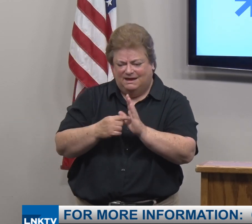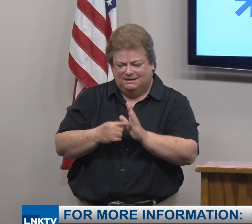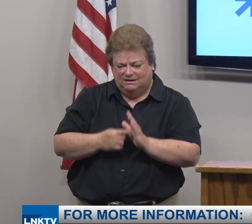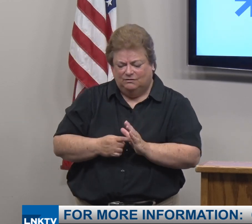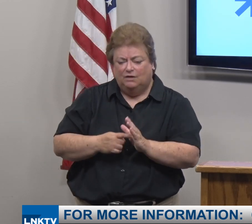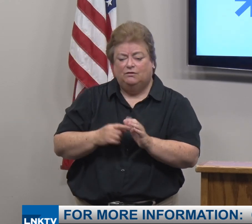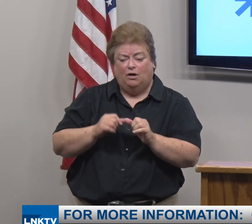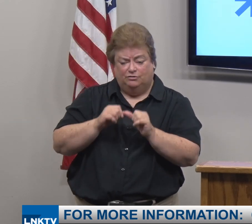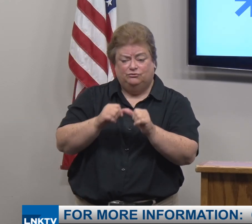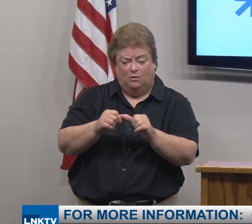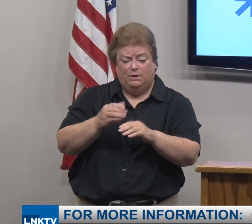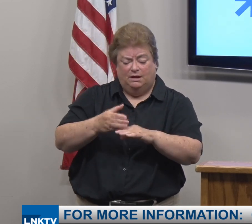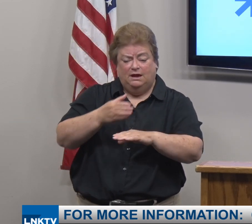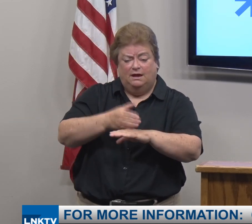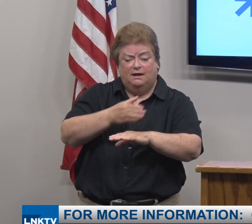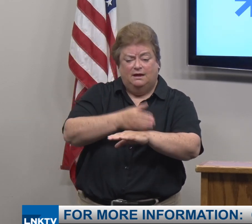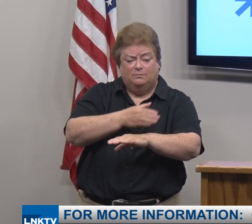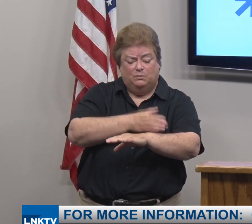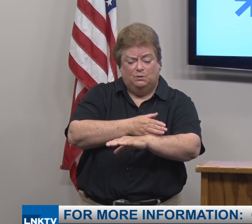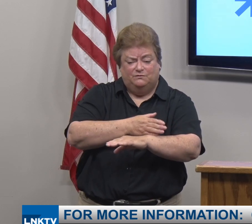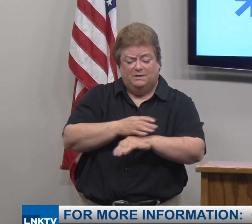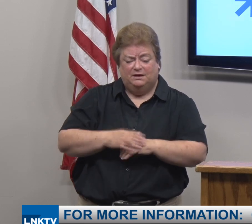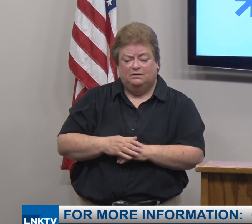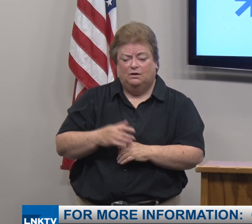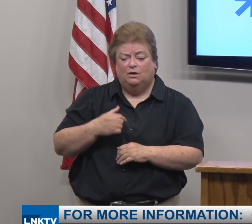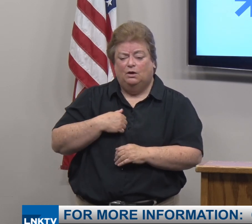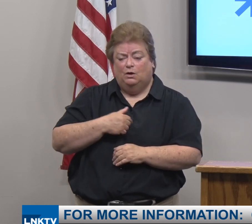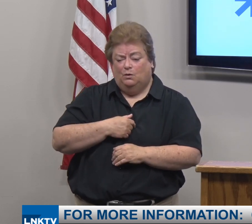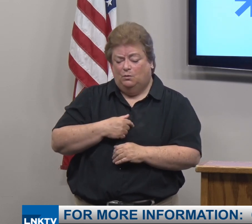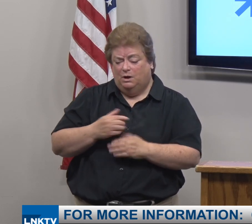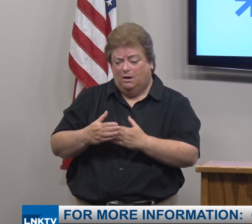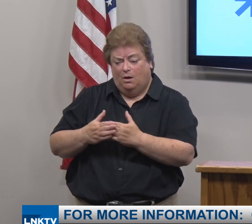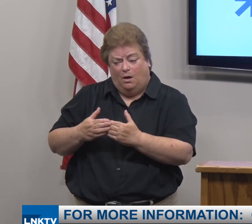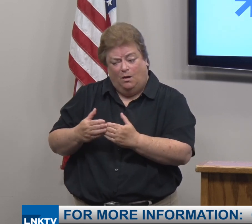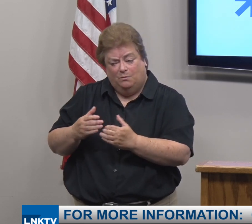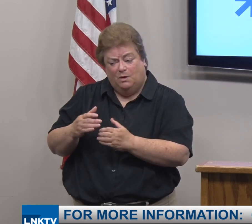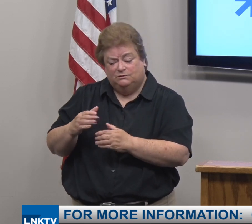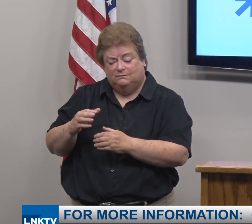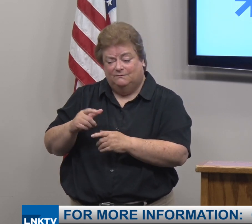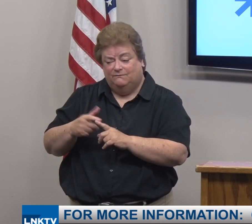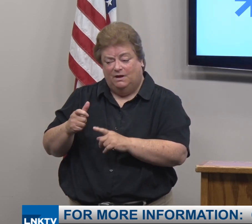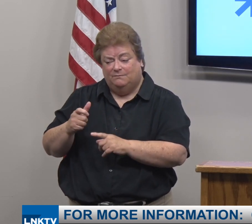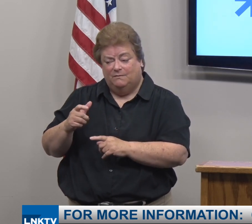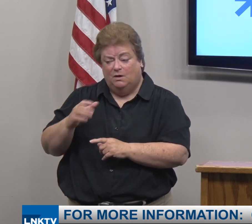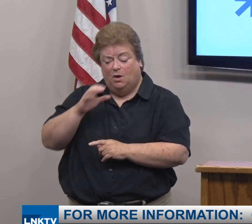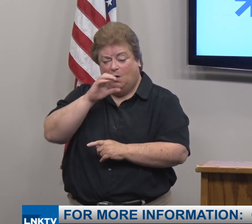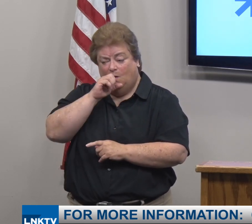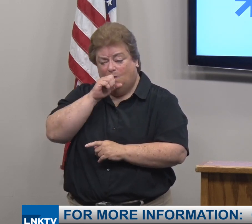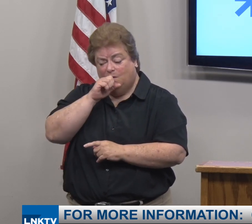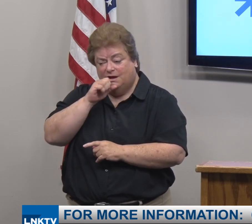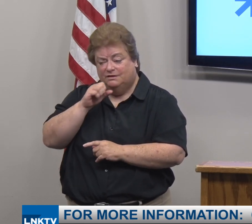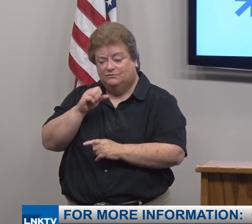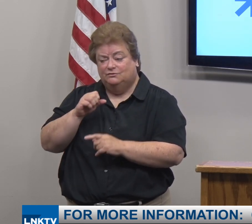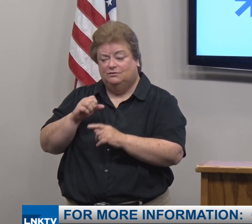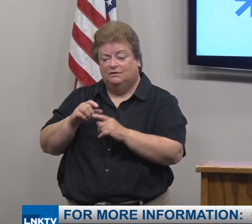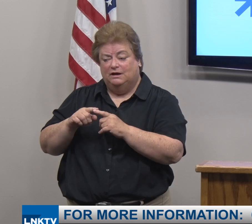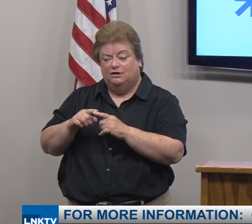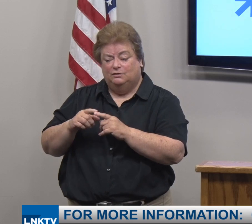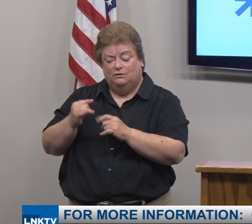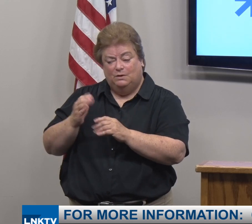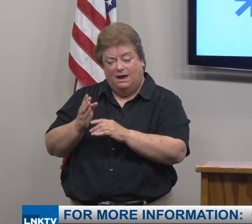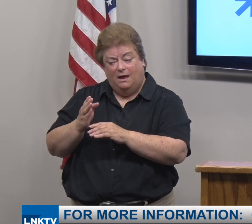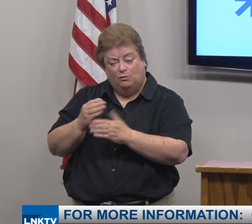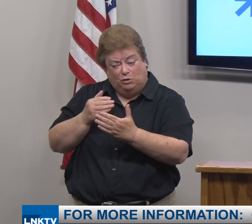or show improvement. We are on the brink of going from orange or high risk on the COVID-19 risk dial to